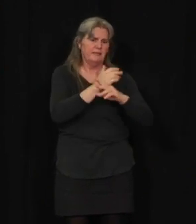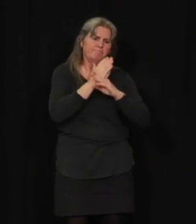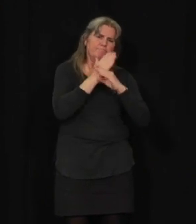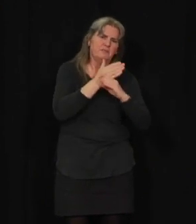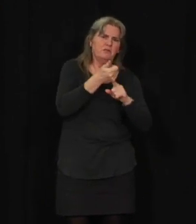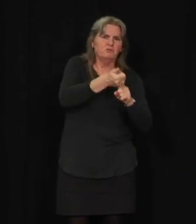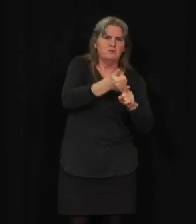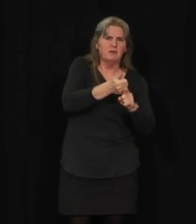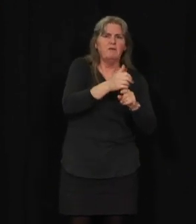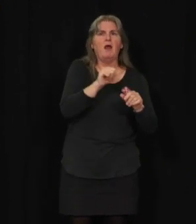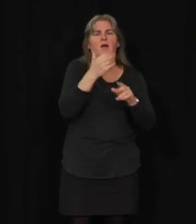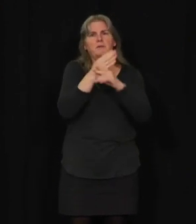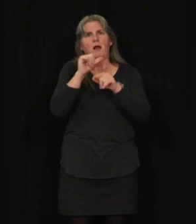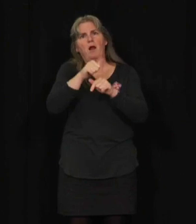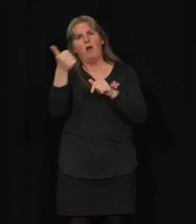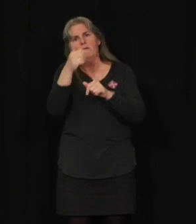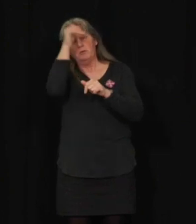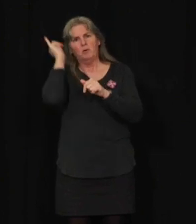protect Yukoners.